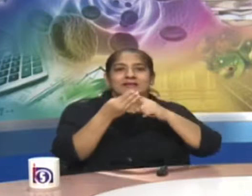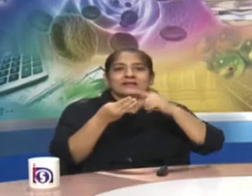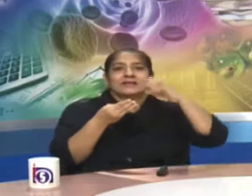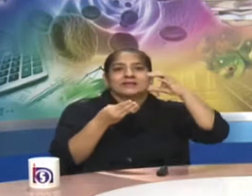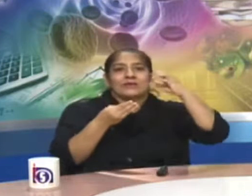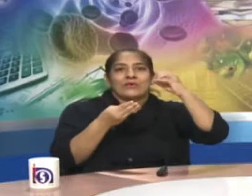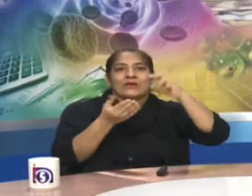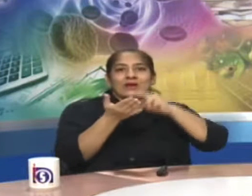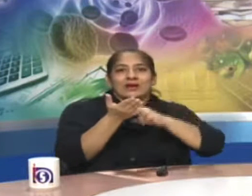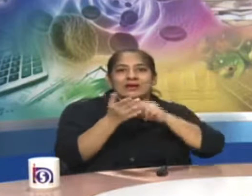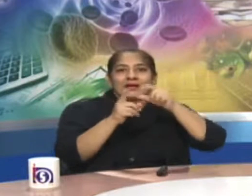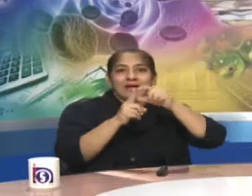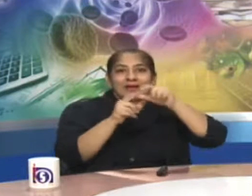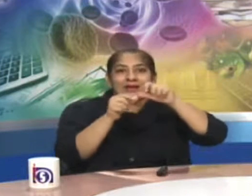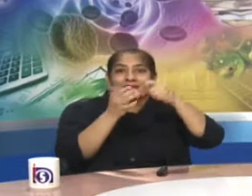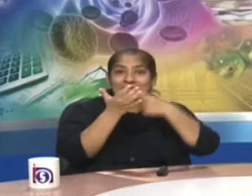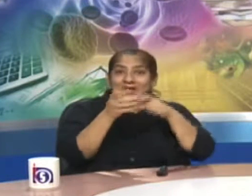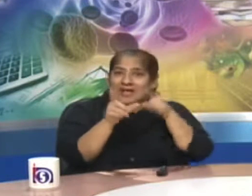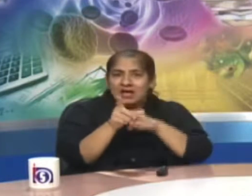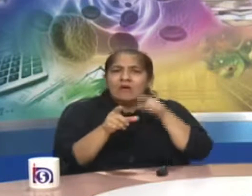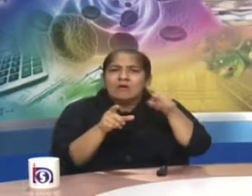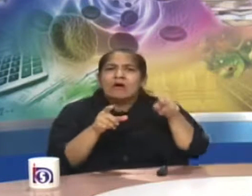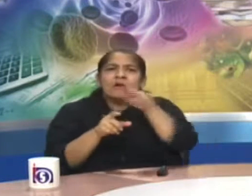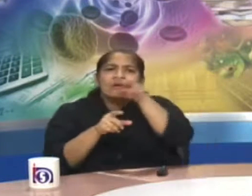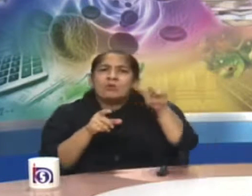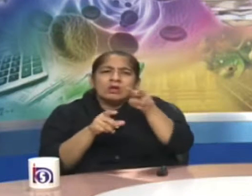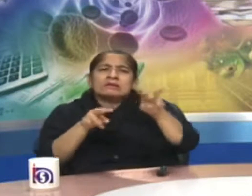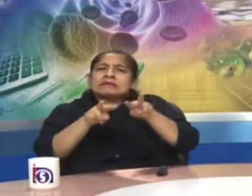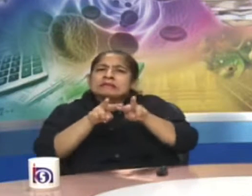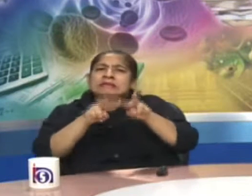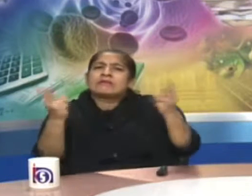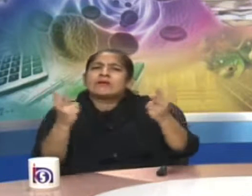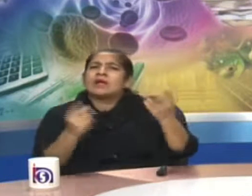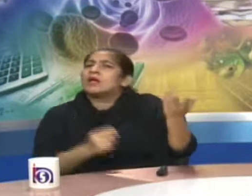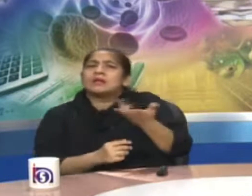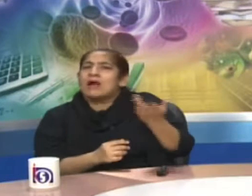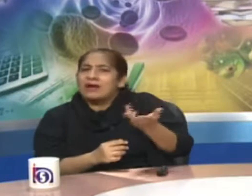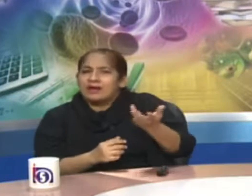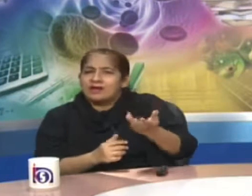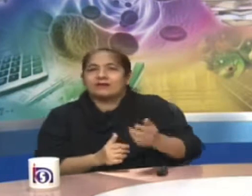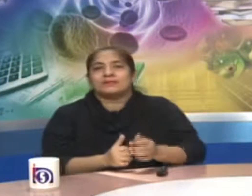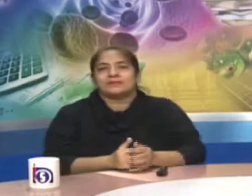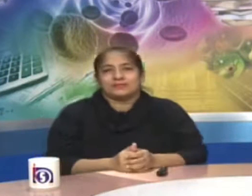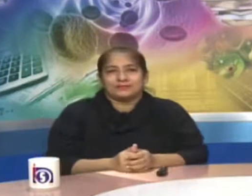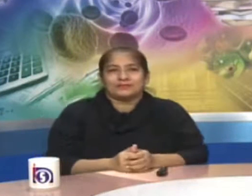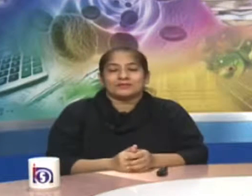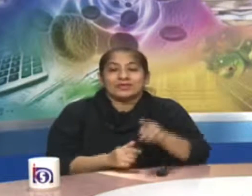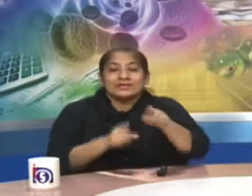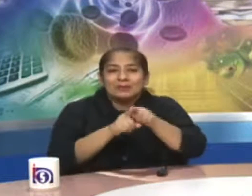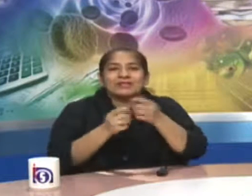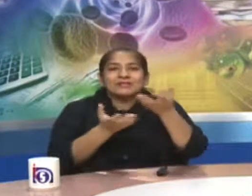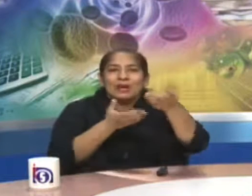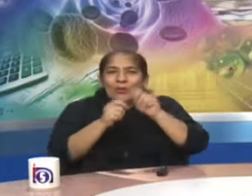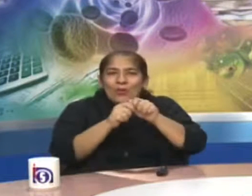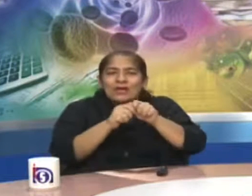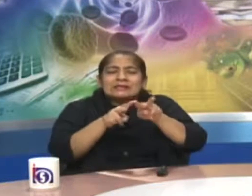primary and secondary market. Both are different. You